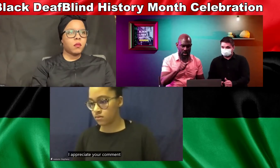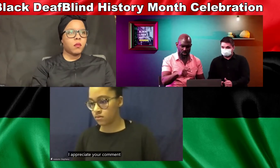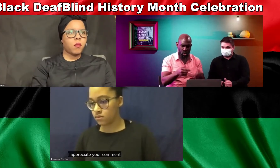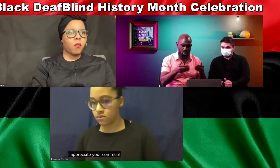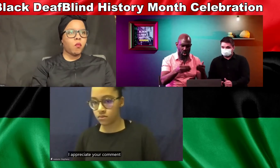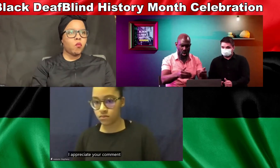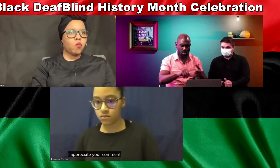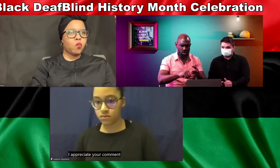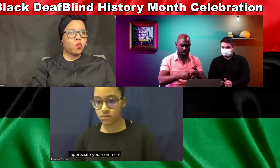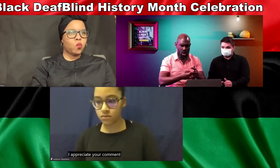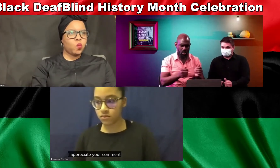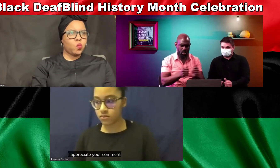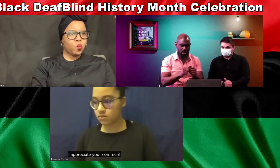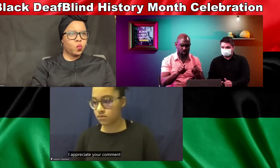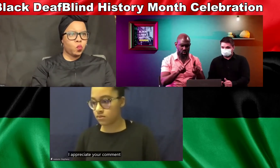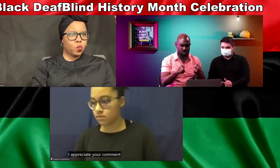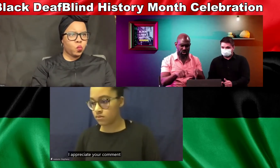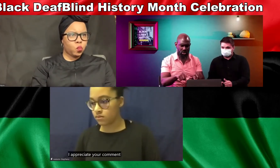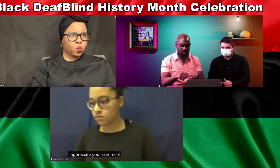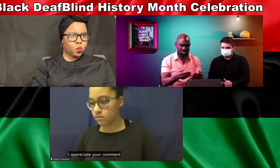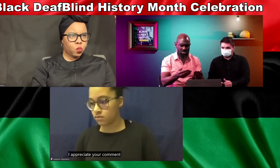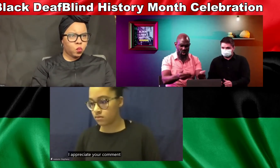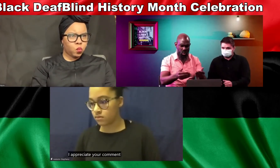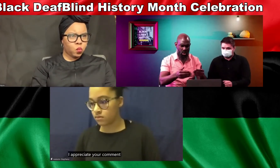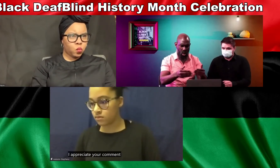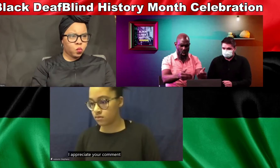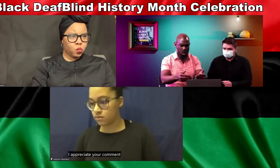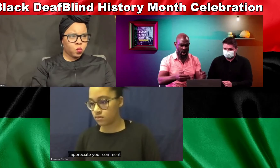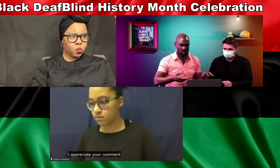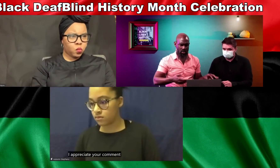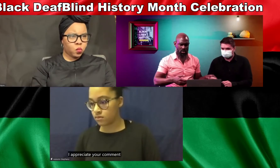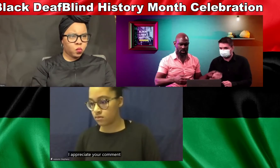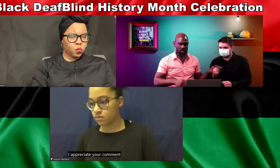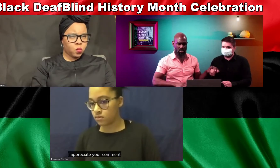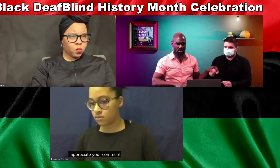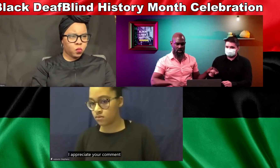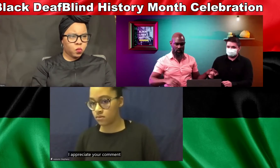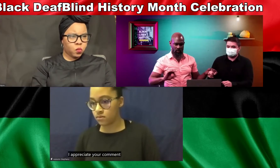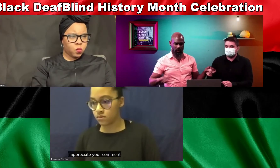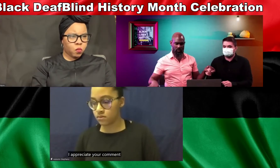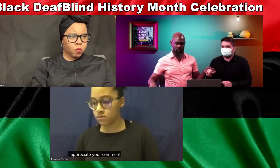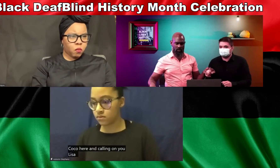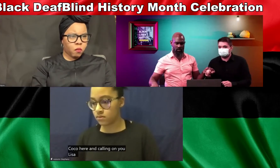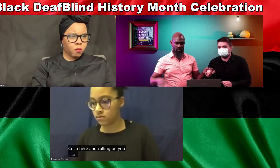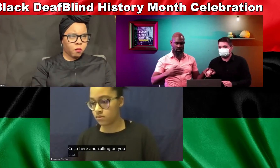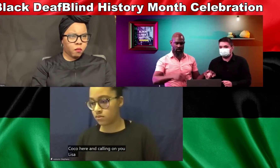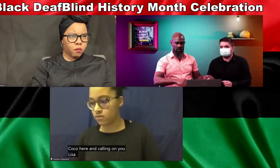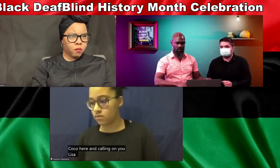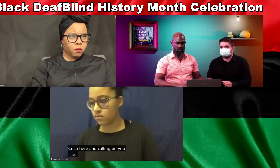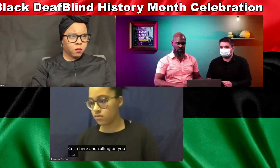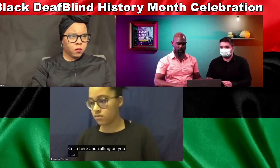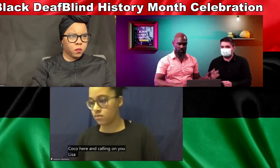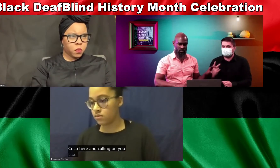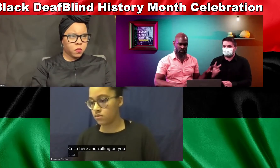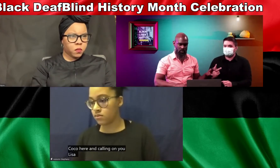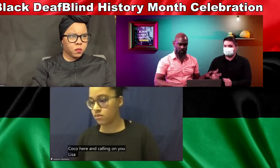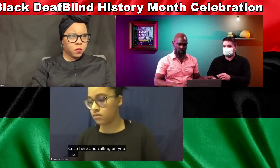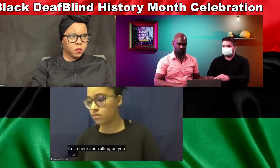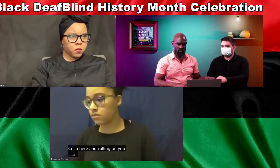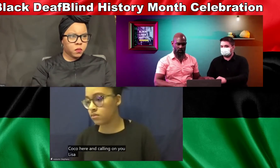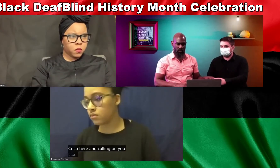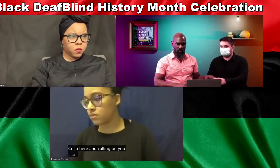This is Coco here. I'm calling on you, Lisa. Did you have a comment? Please go ahead.